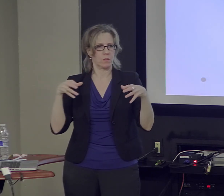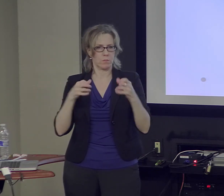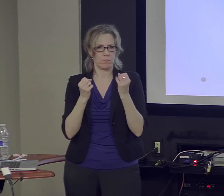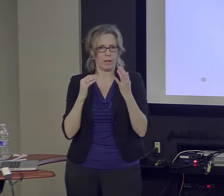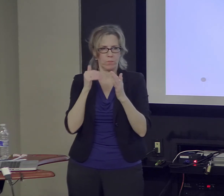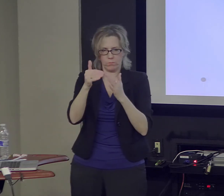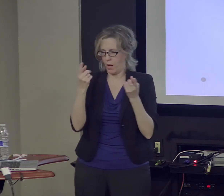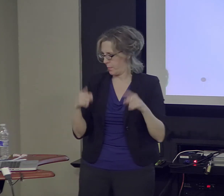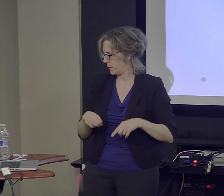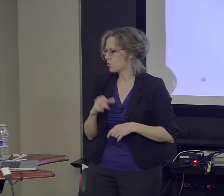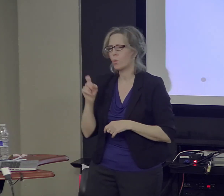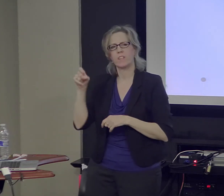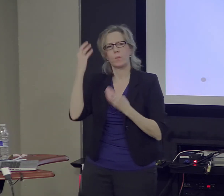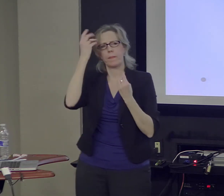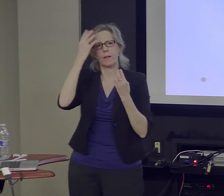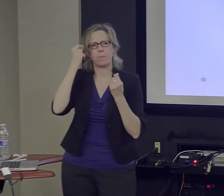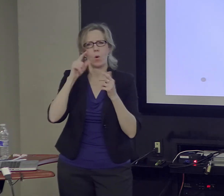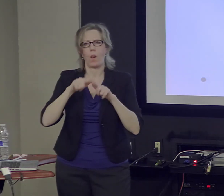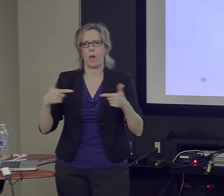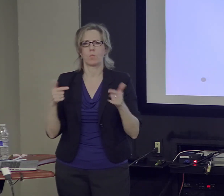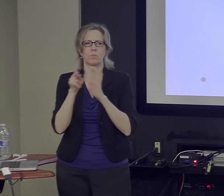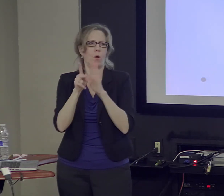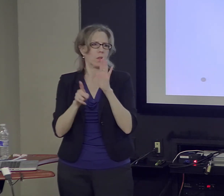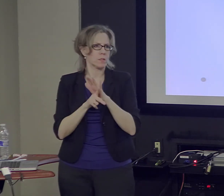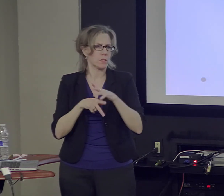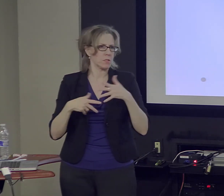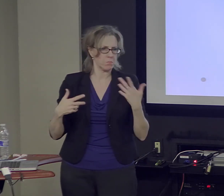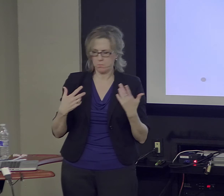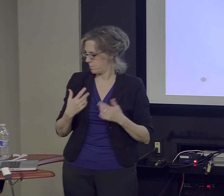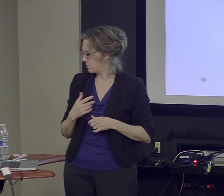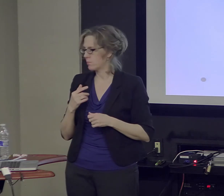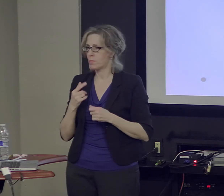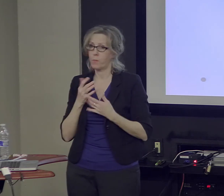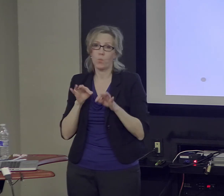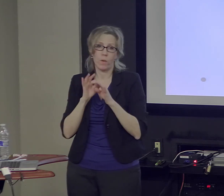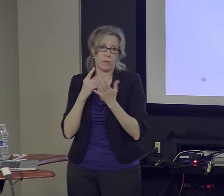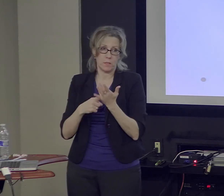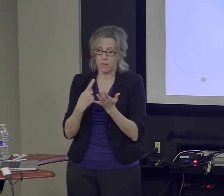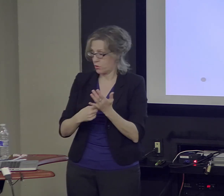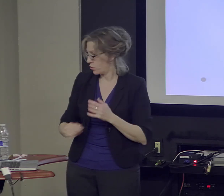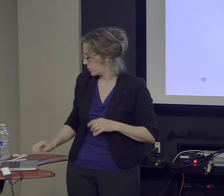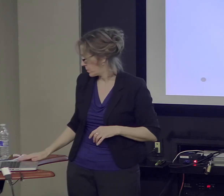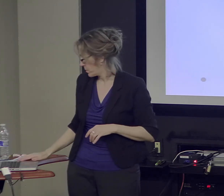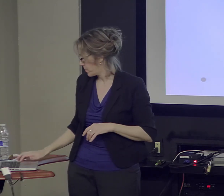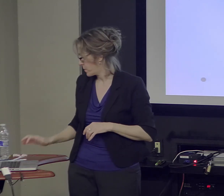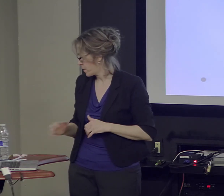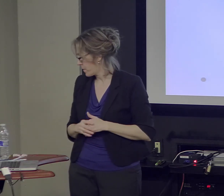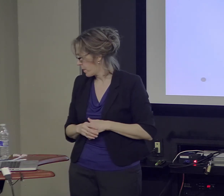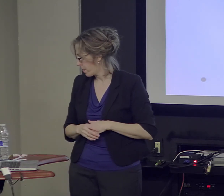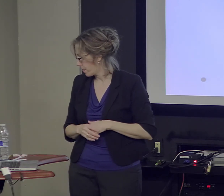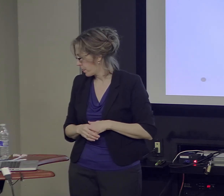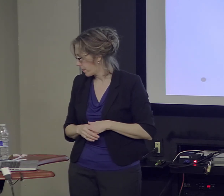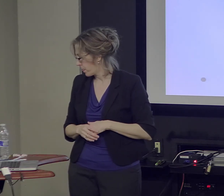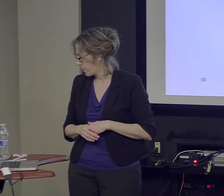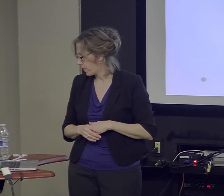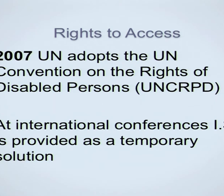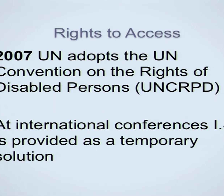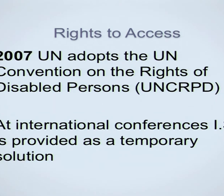that region and English as well. And that has implications for language policies,